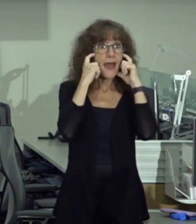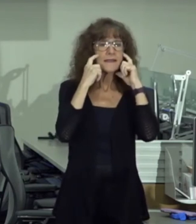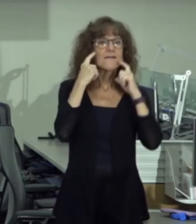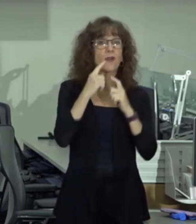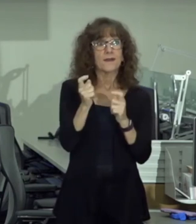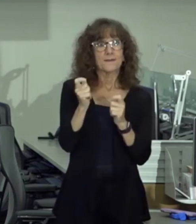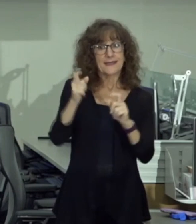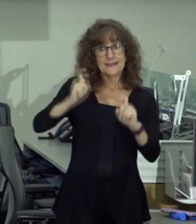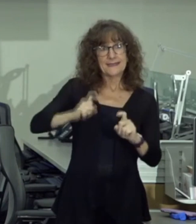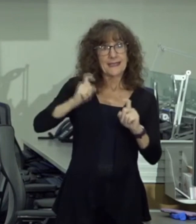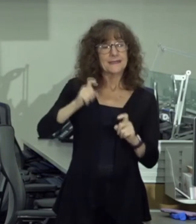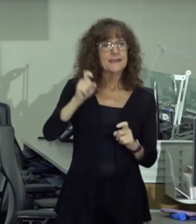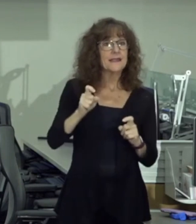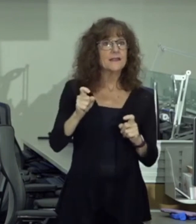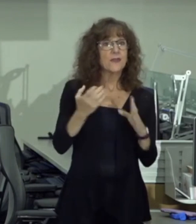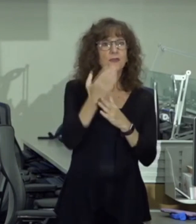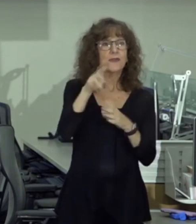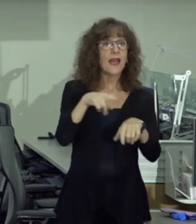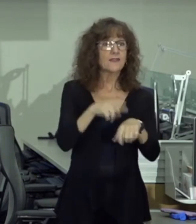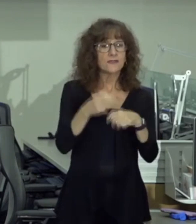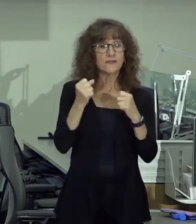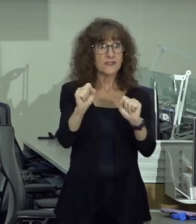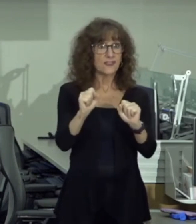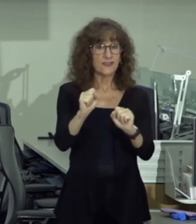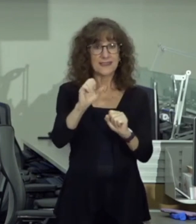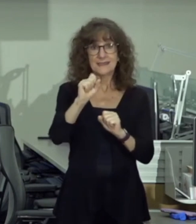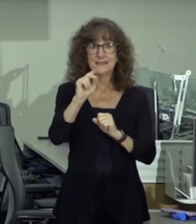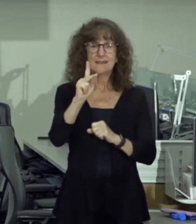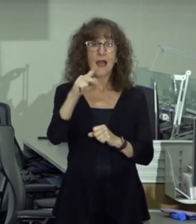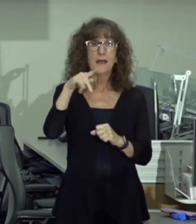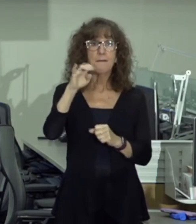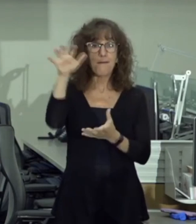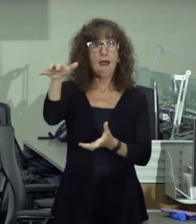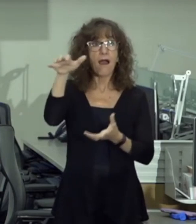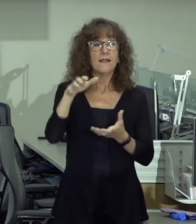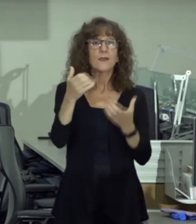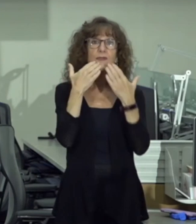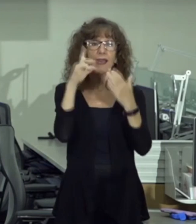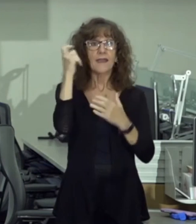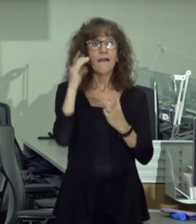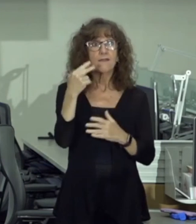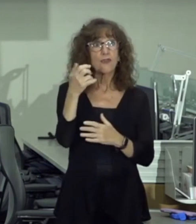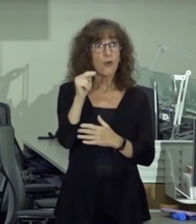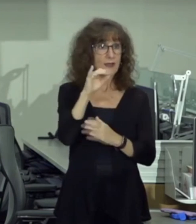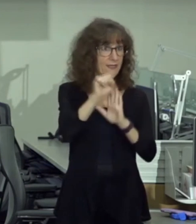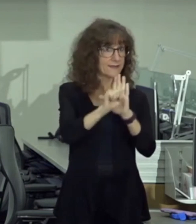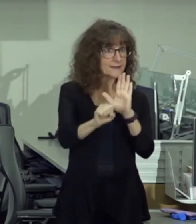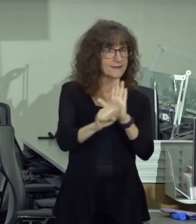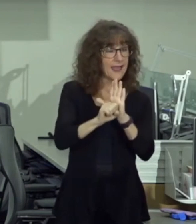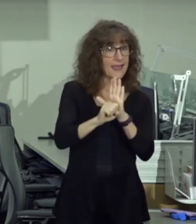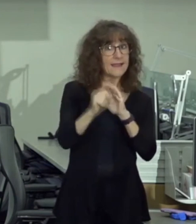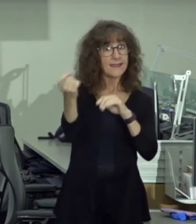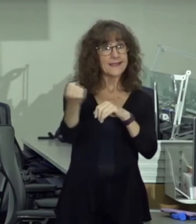our immediate testing needs through the National Strategic Stockpile. I want to thank Governor Hogan and the state who did send